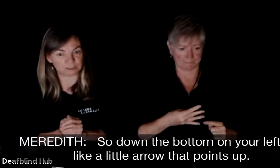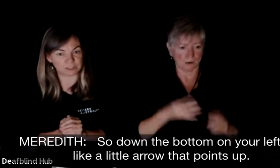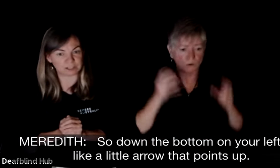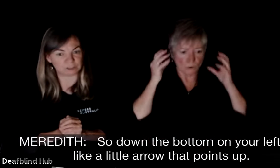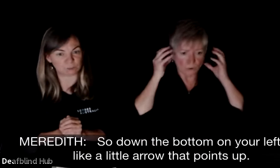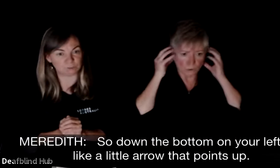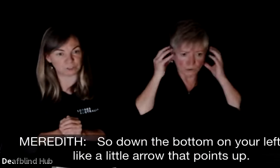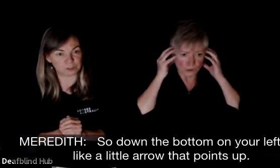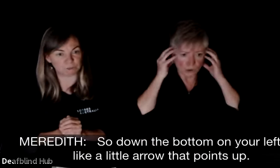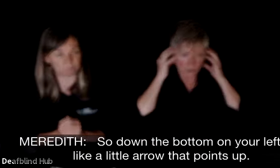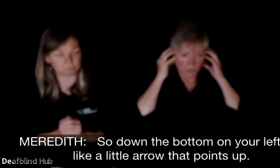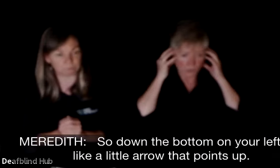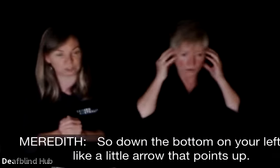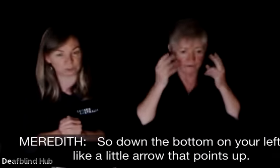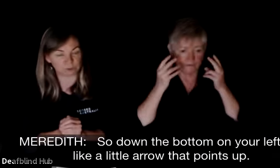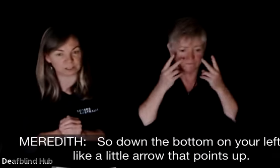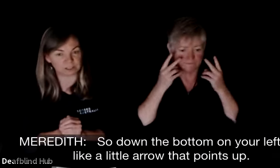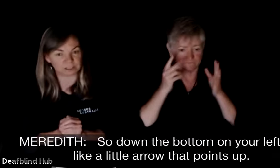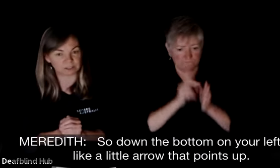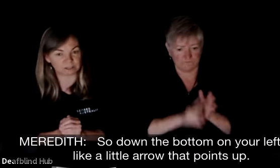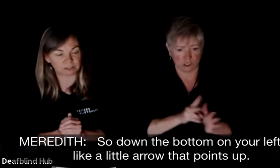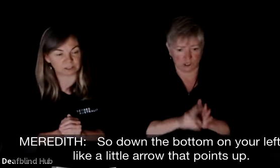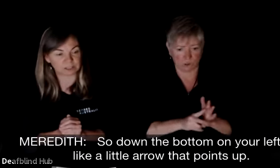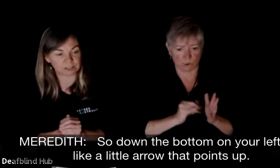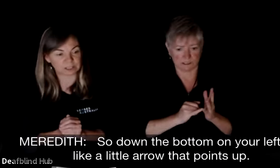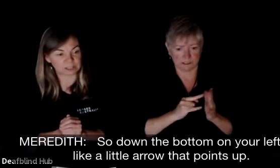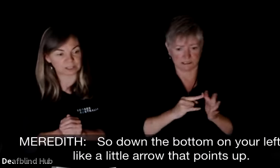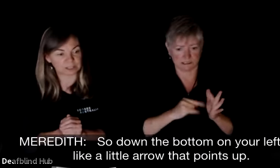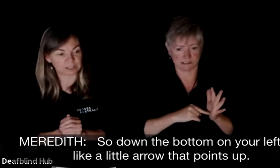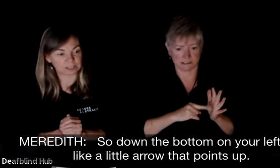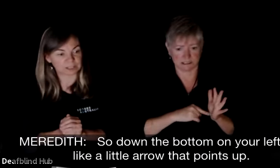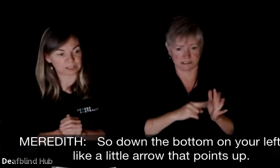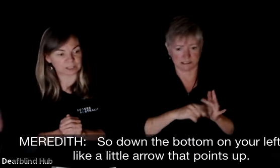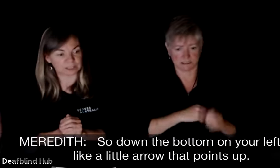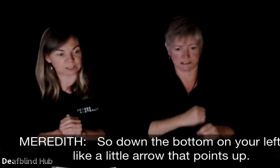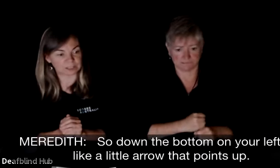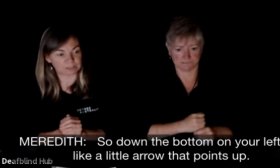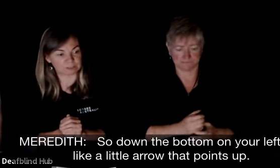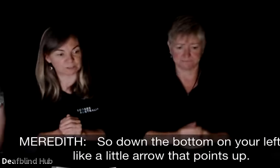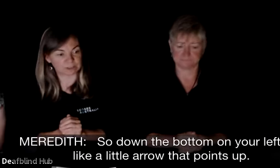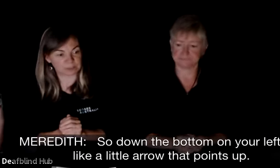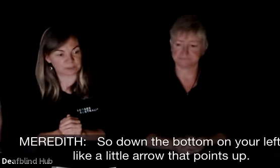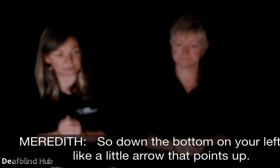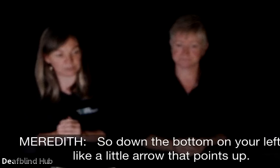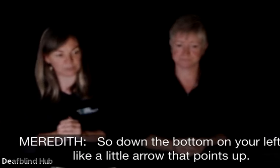audio settings or visual video settings.